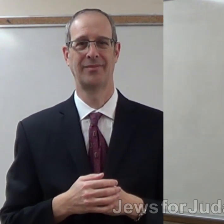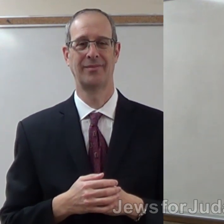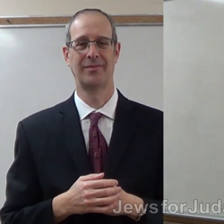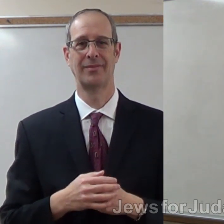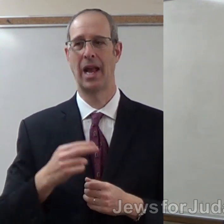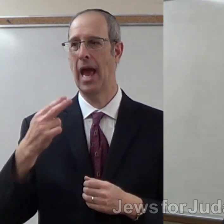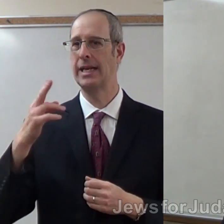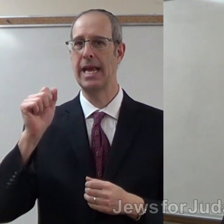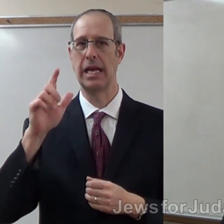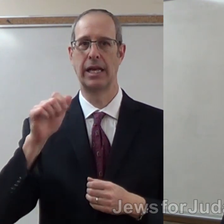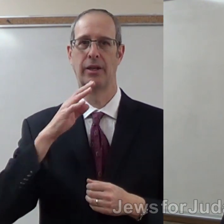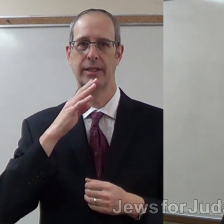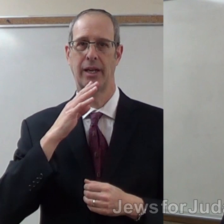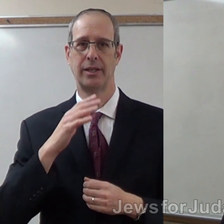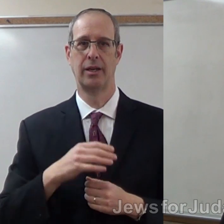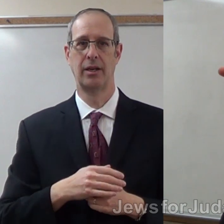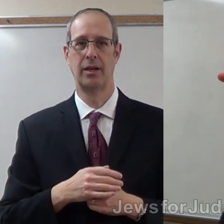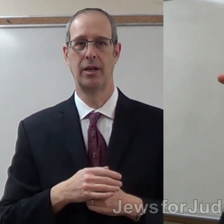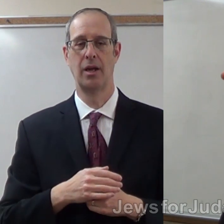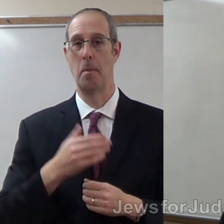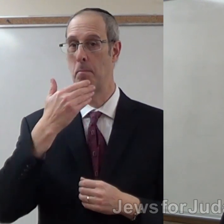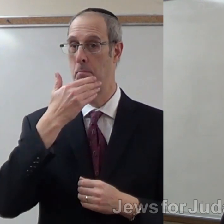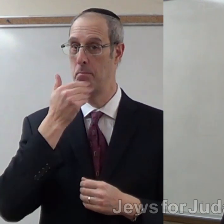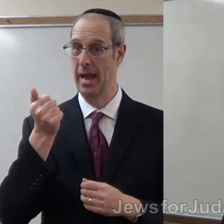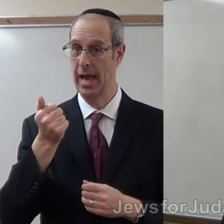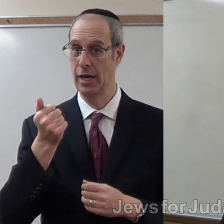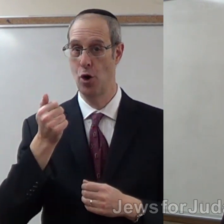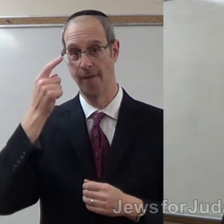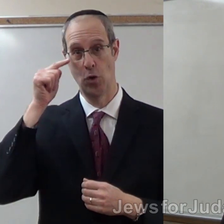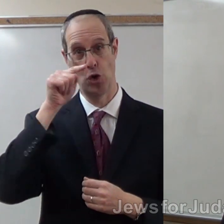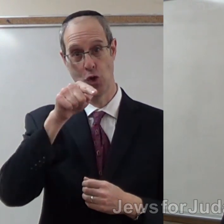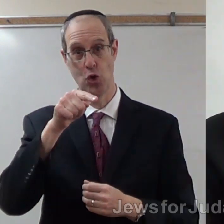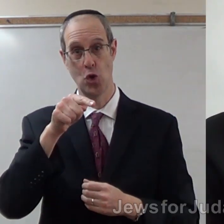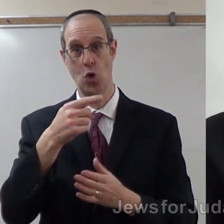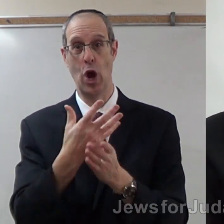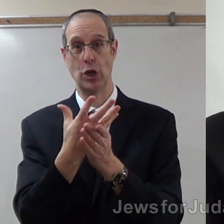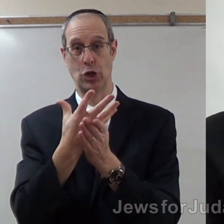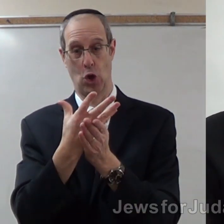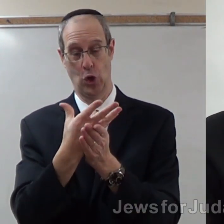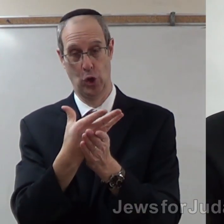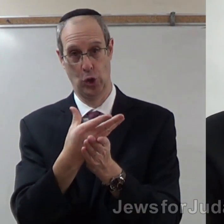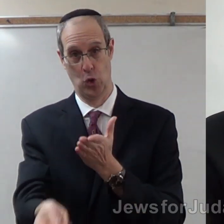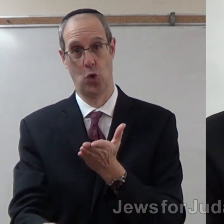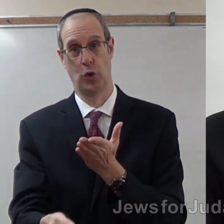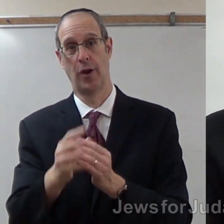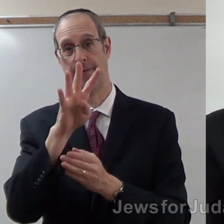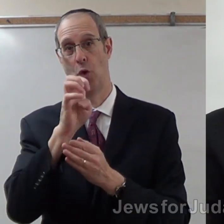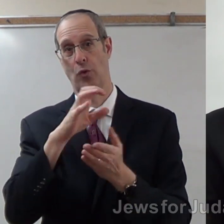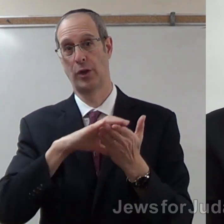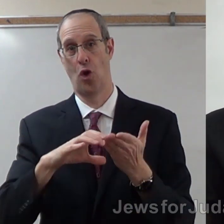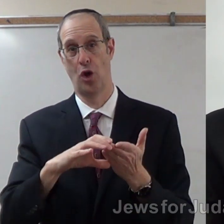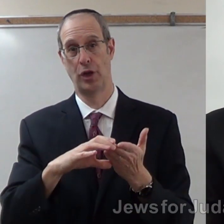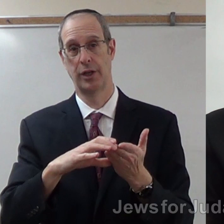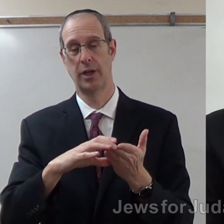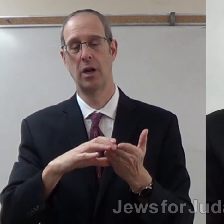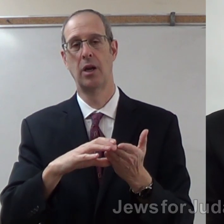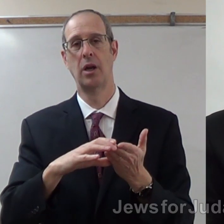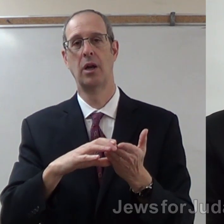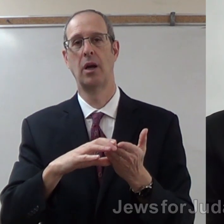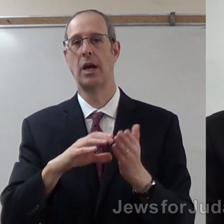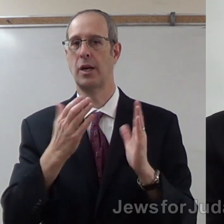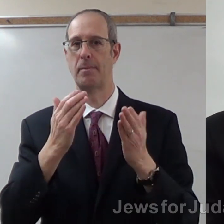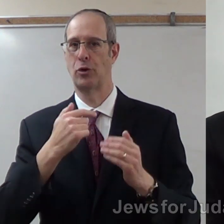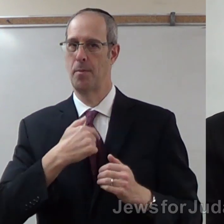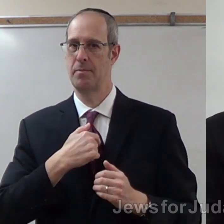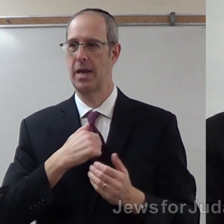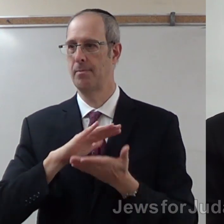And Hillel says, it's better for you to lose $400 than for me to get